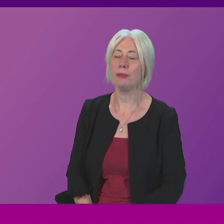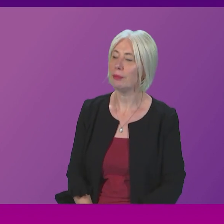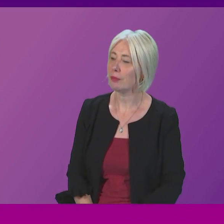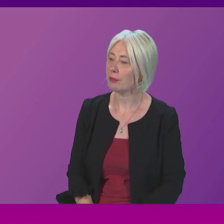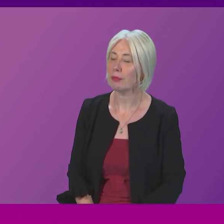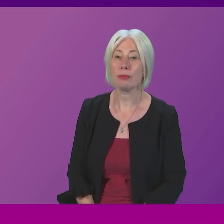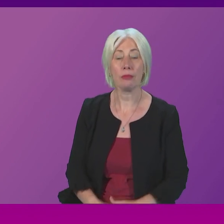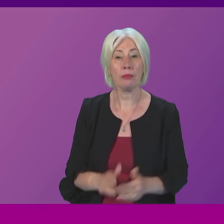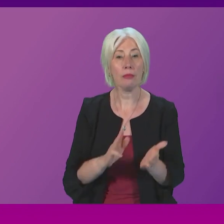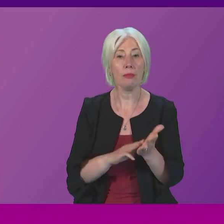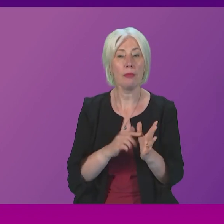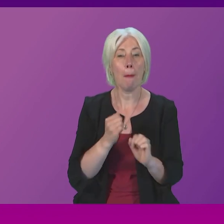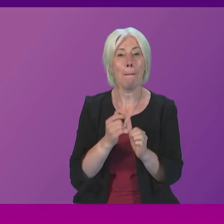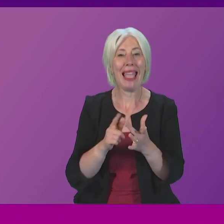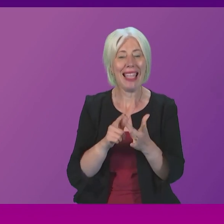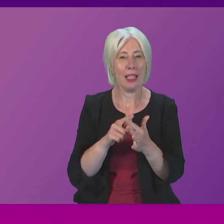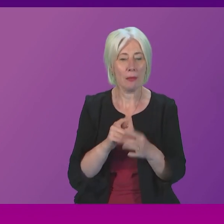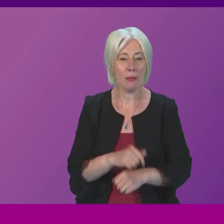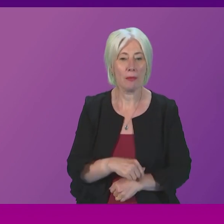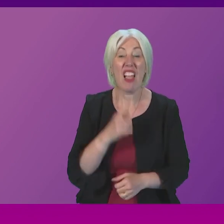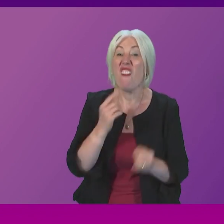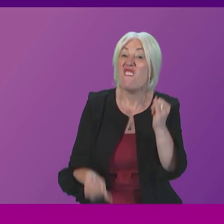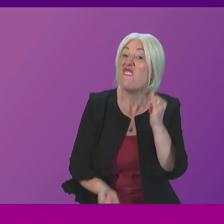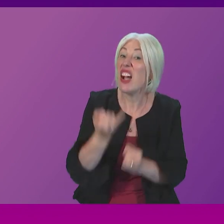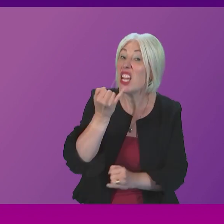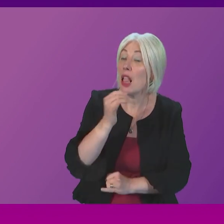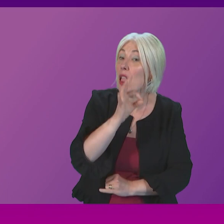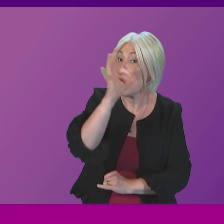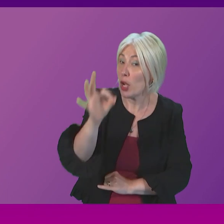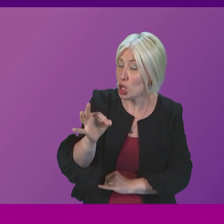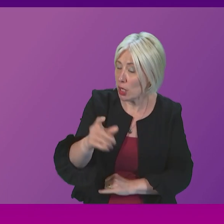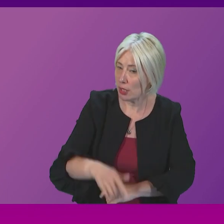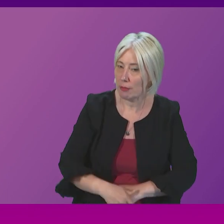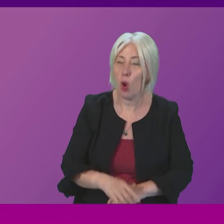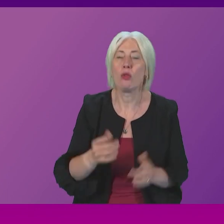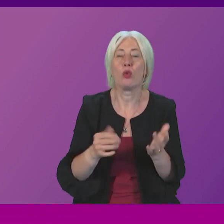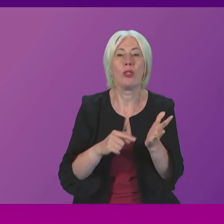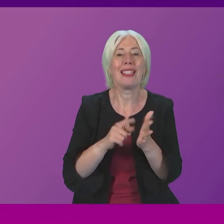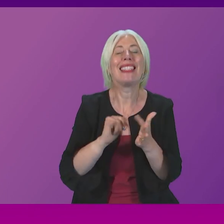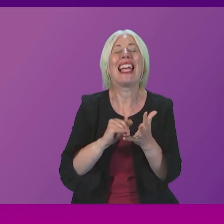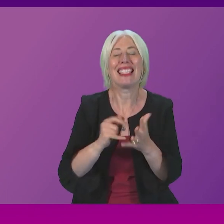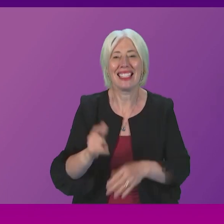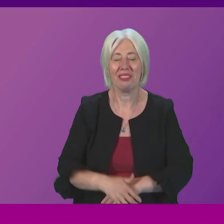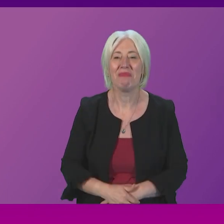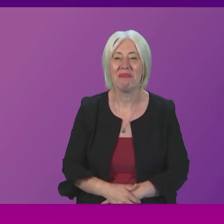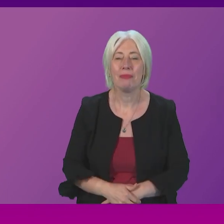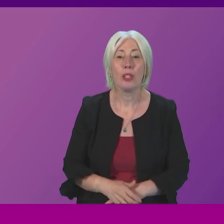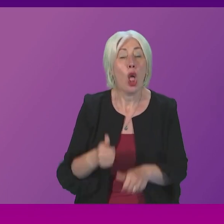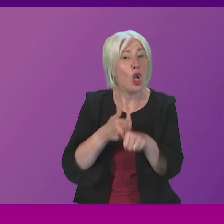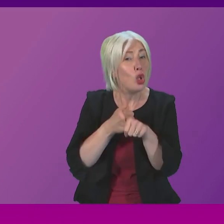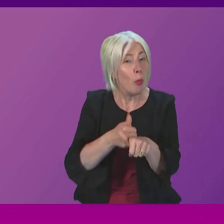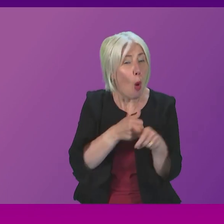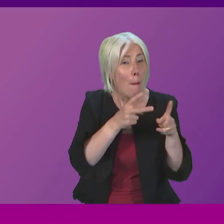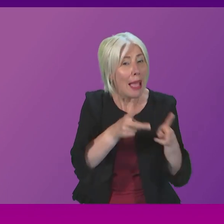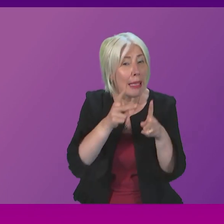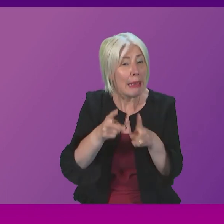Thank you, Maggie. I'm going to put this final question to Tess, and it is, what support mechanisms